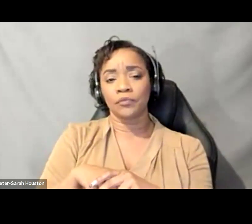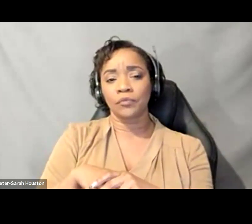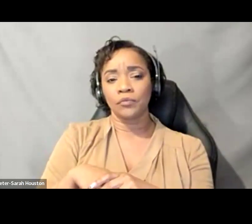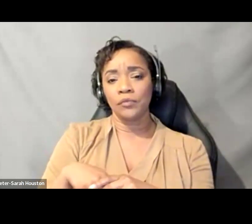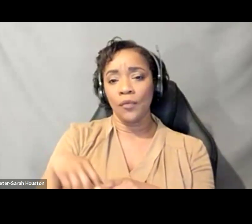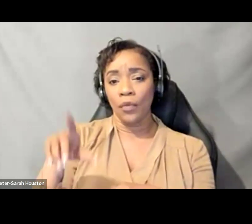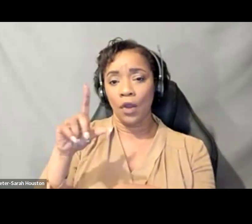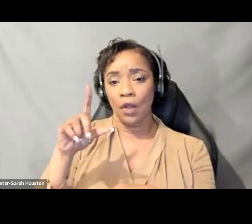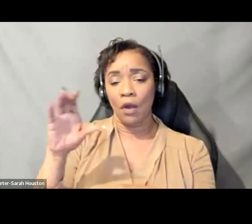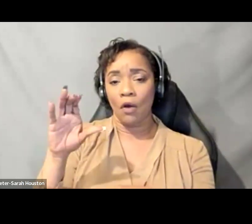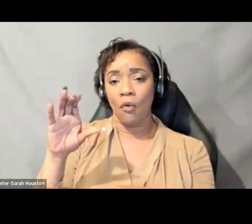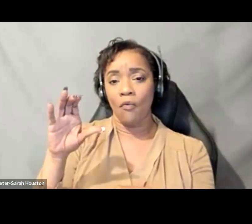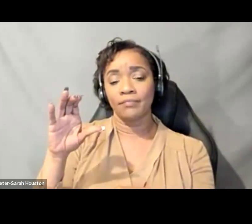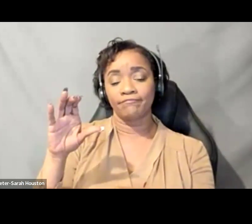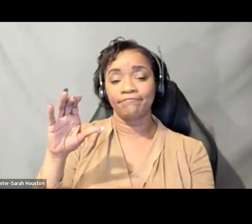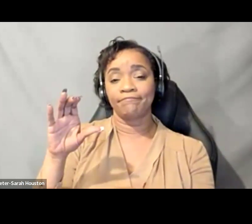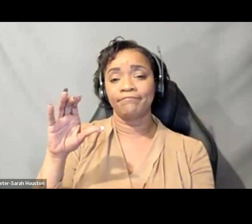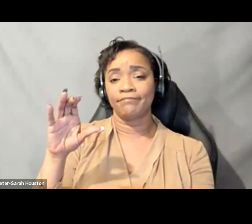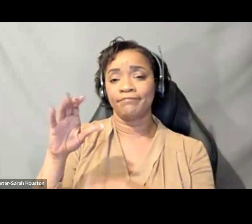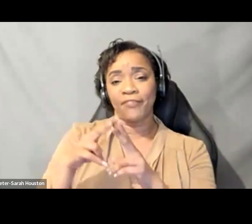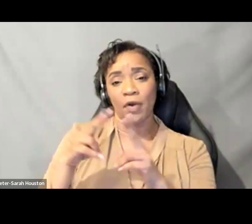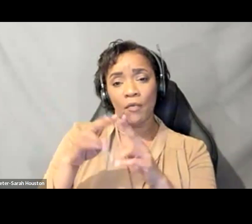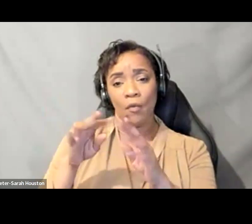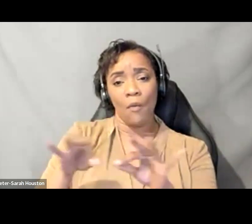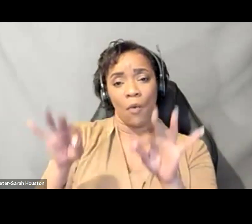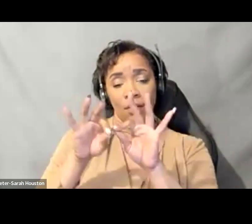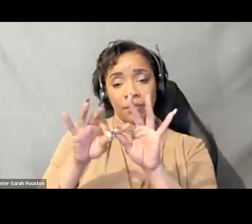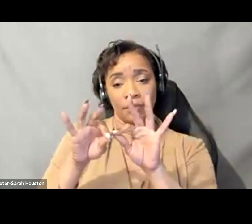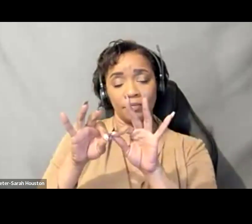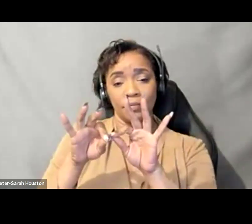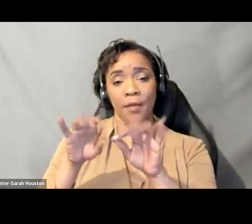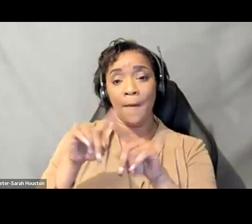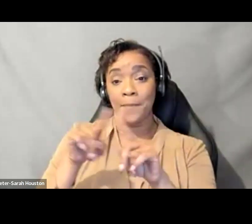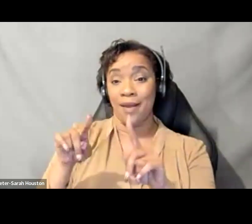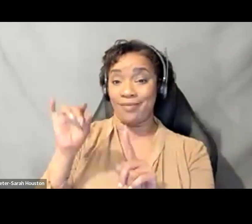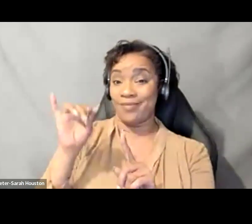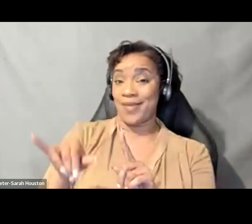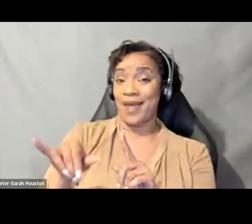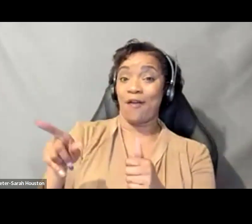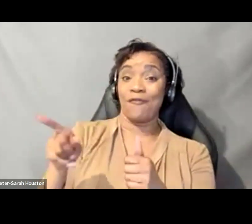is, something, of course, that's very important, but this was not the first post-viral